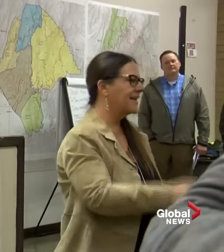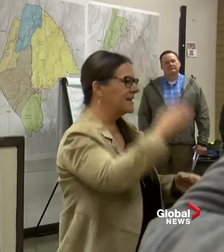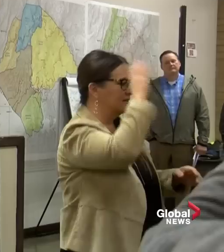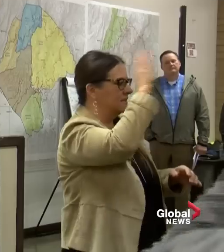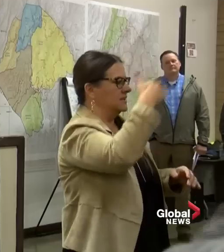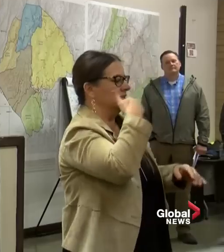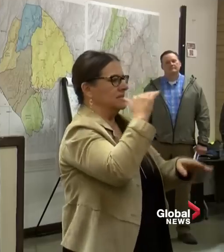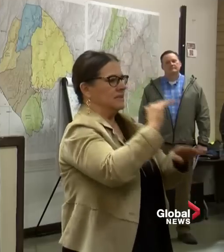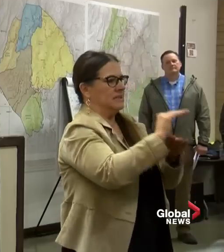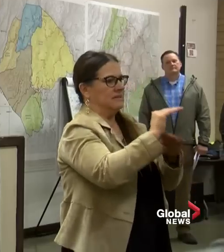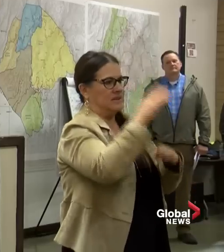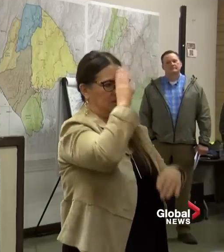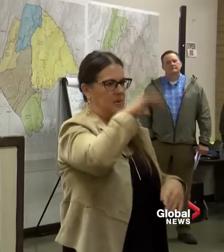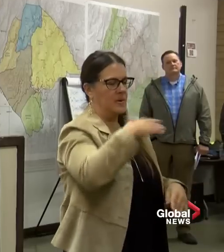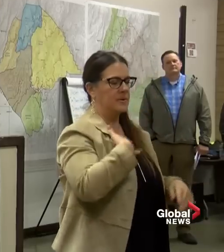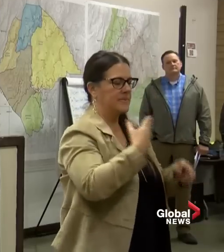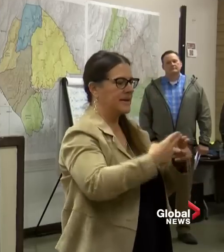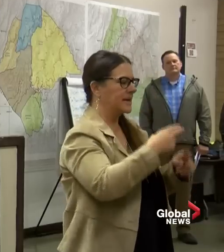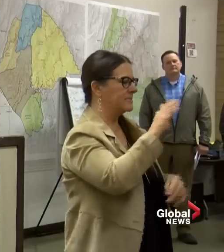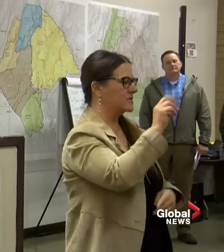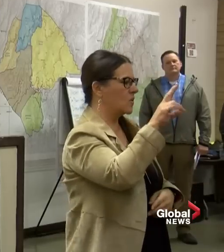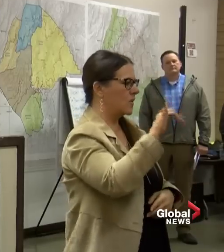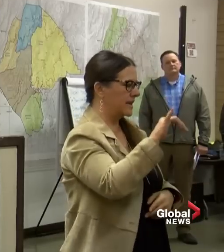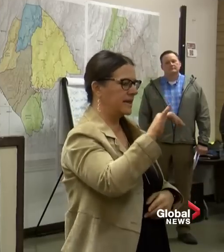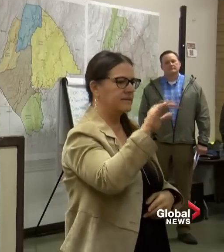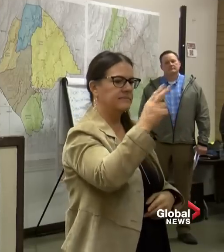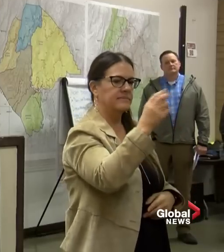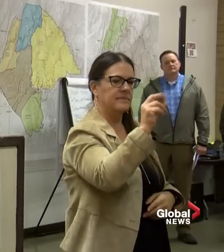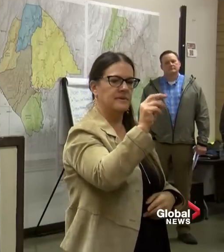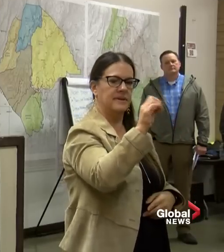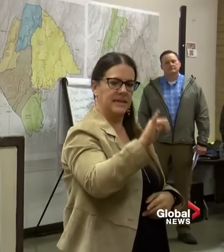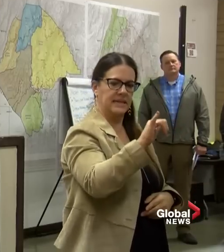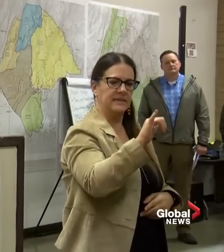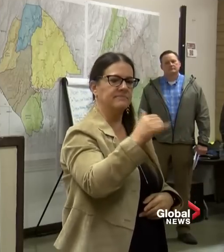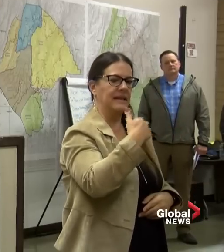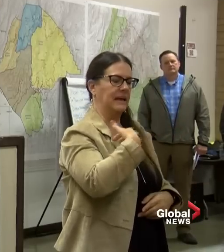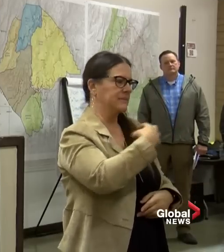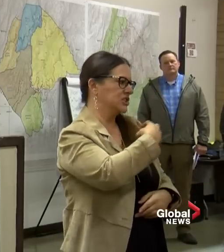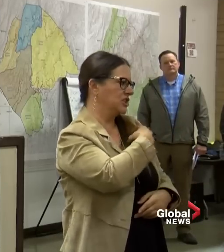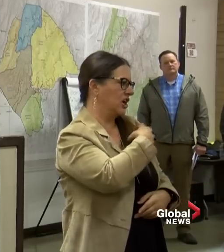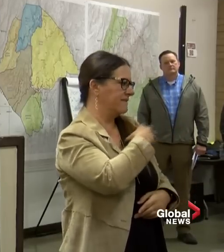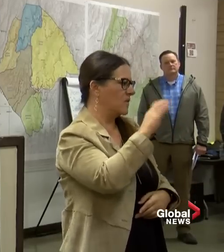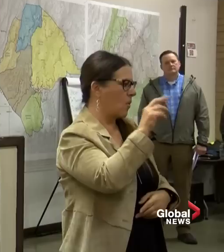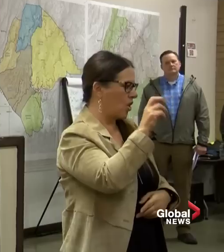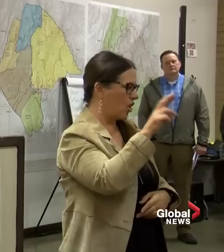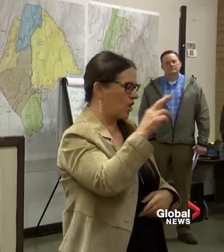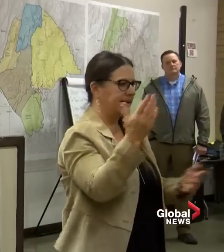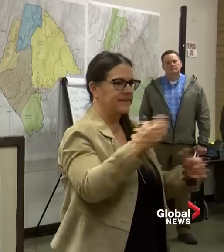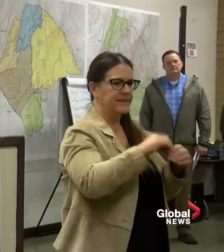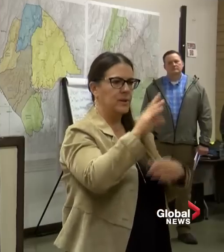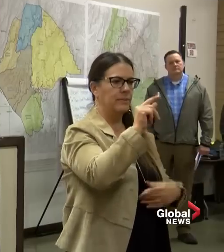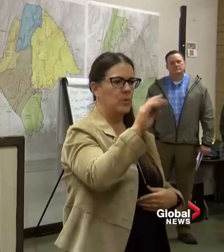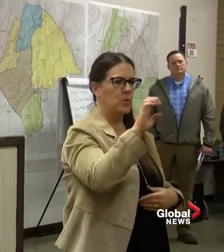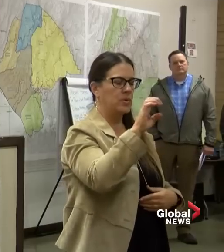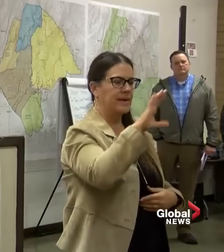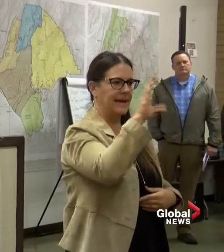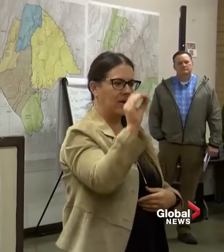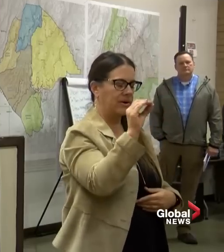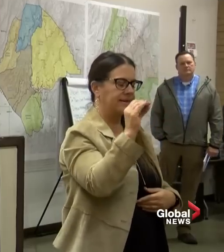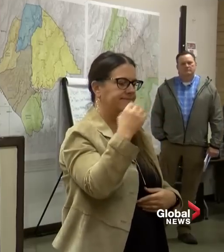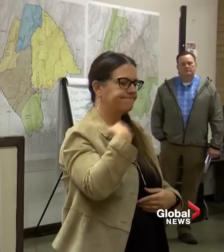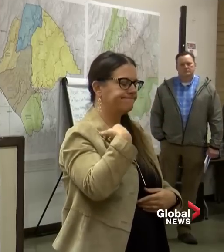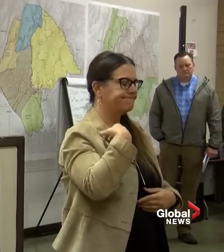Good evening, everyone. As you know, my name is Corey Honey, and I'm the Sheriff and Coroner of Butte County. As I have stated during my